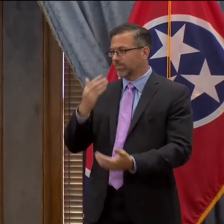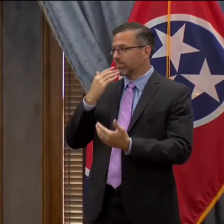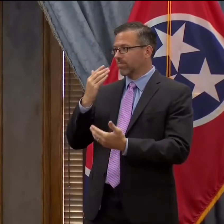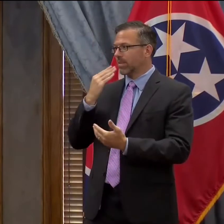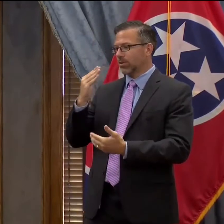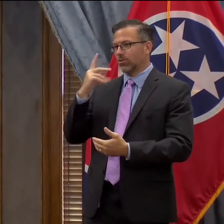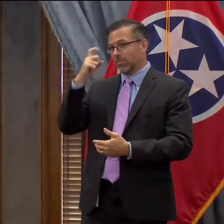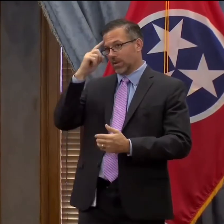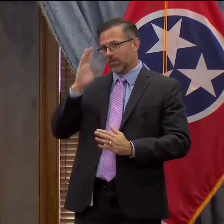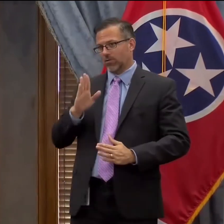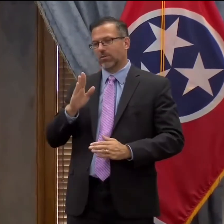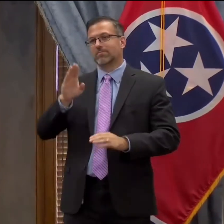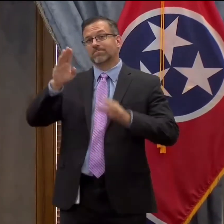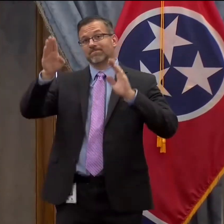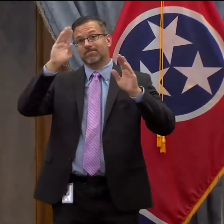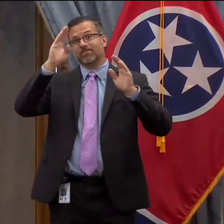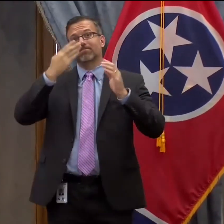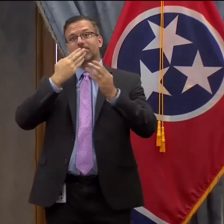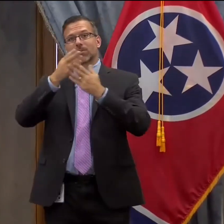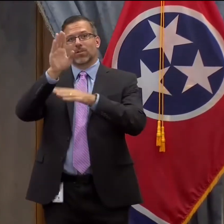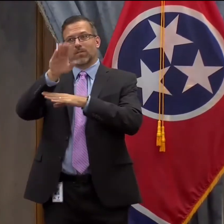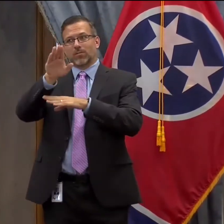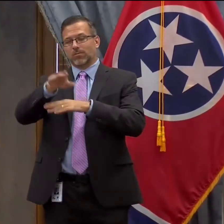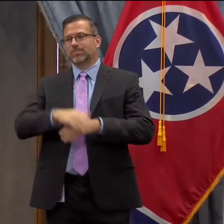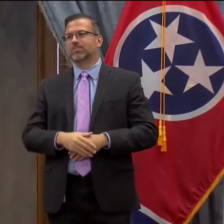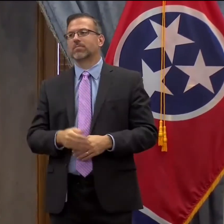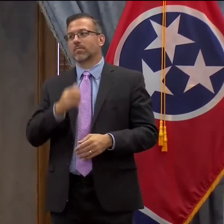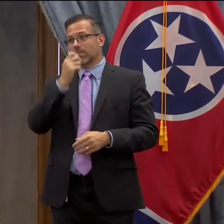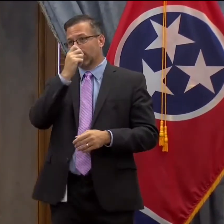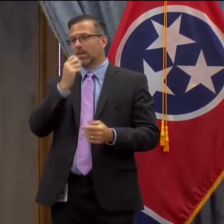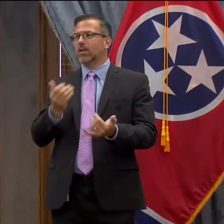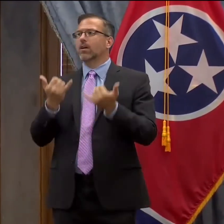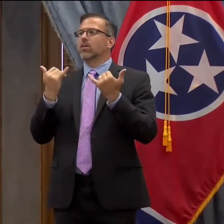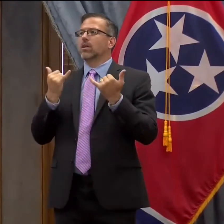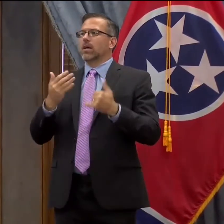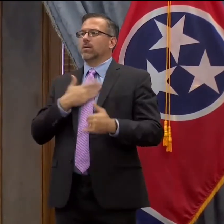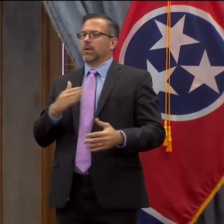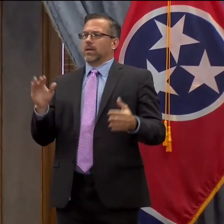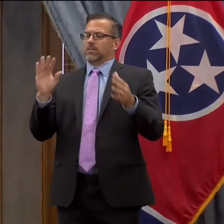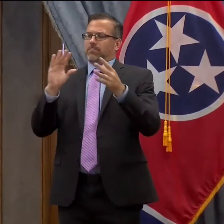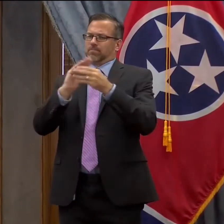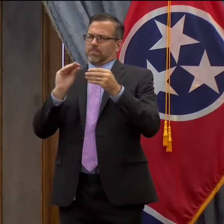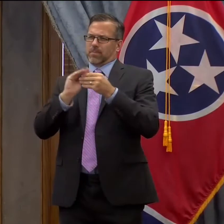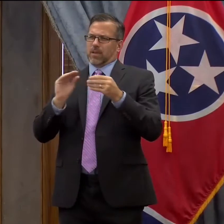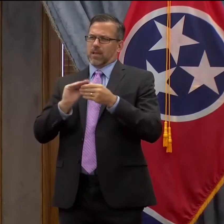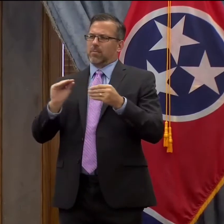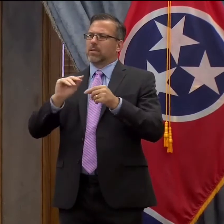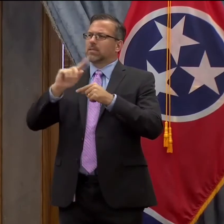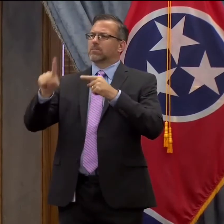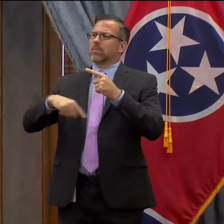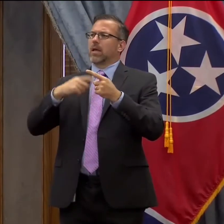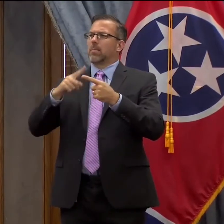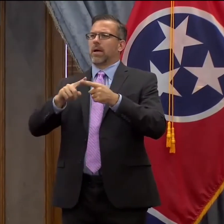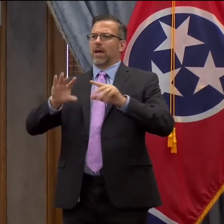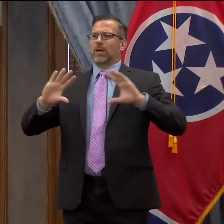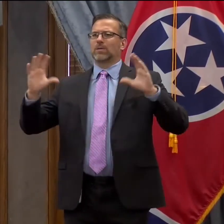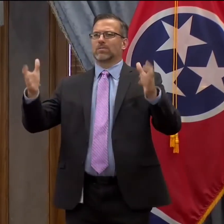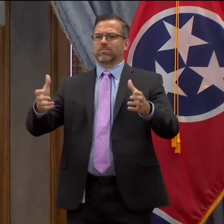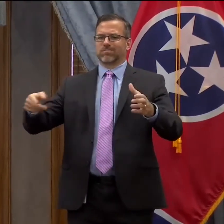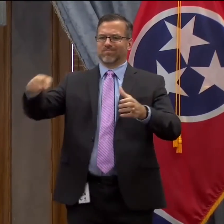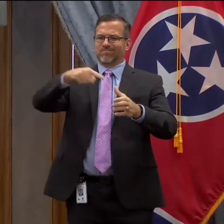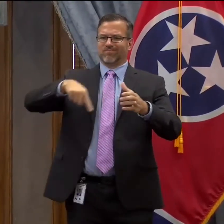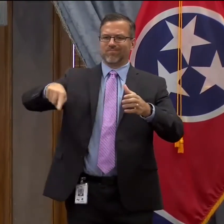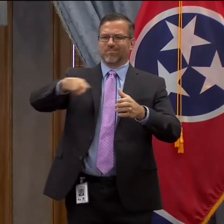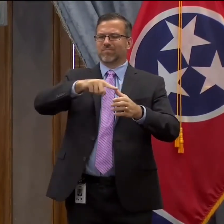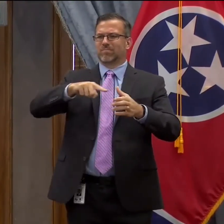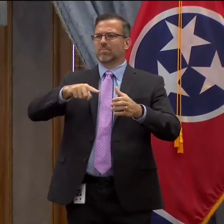Thank you, Governor. Good afternoon. My comments today will solely be focused on a group of Tennesseans who are extraordinarily